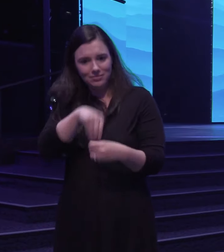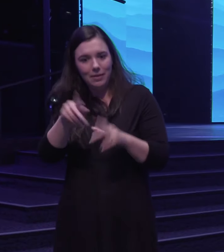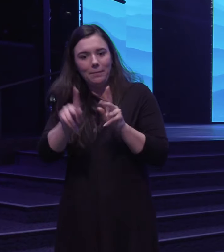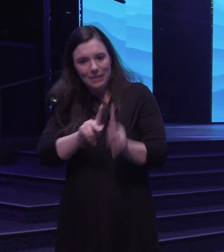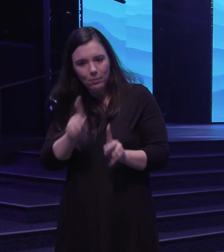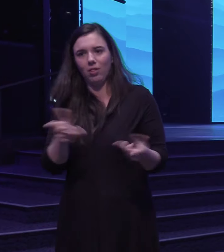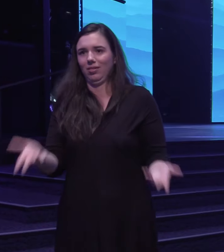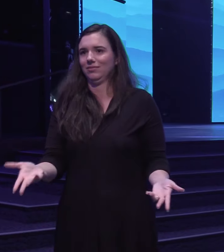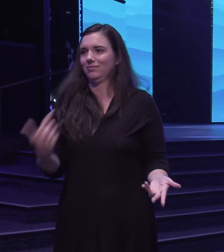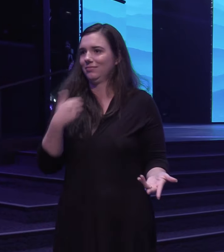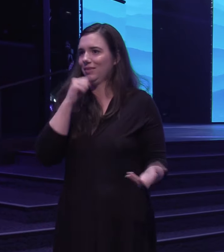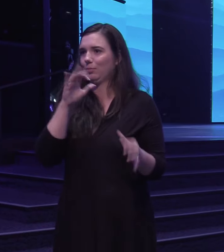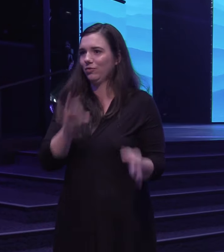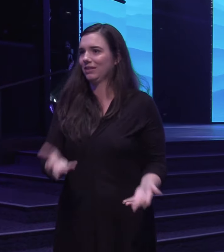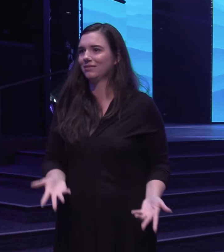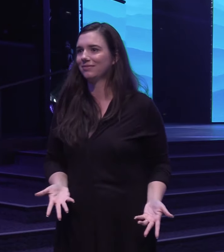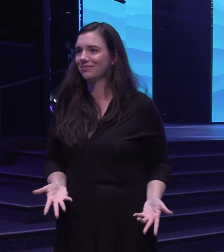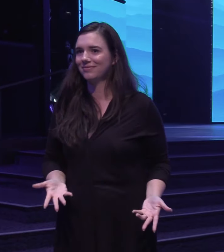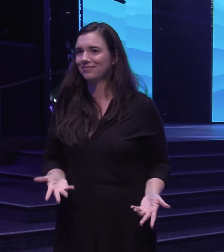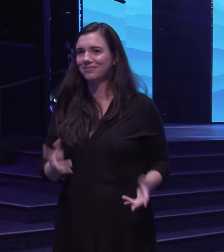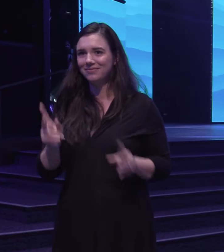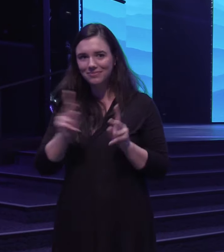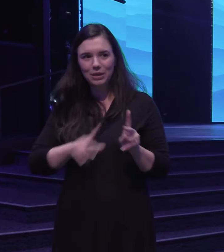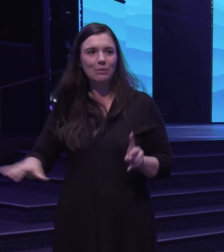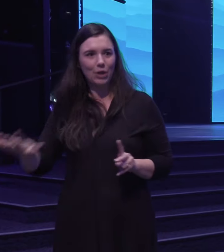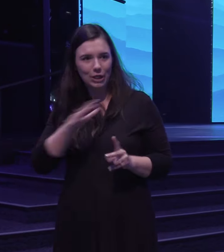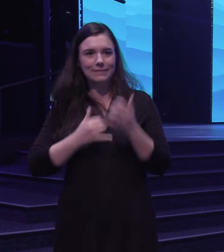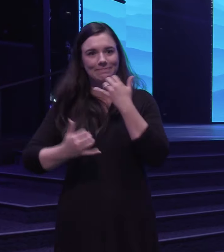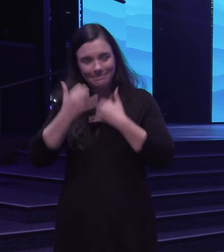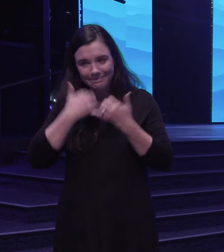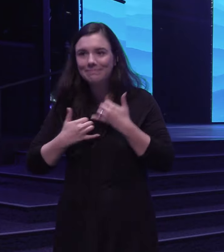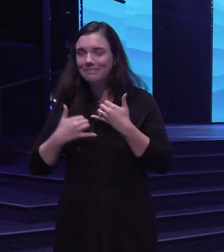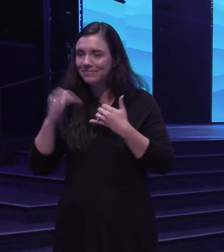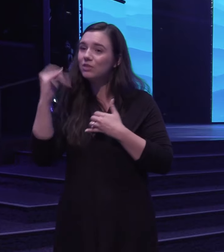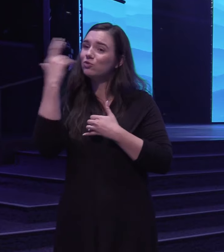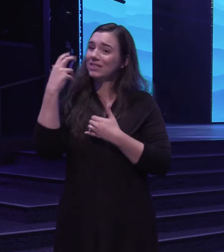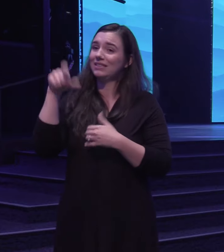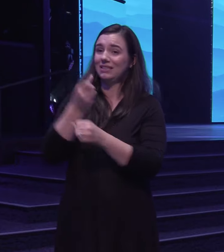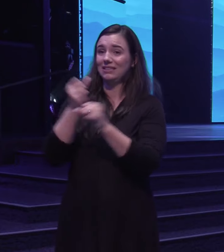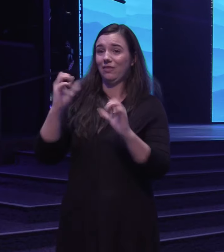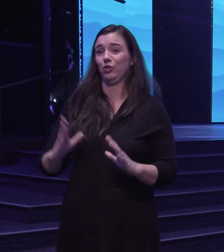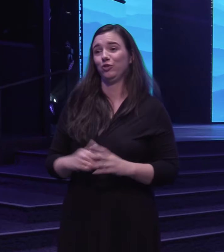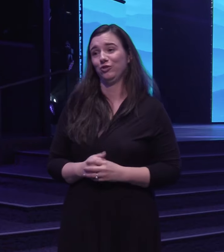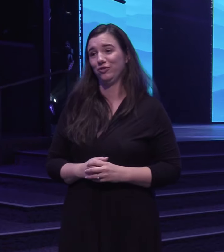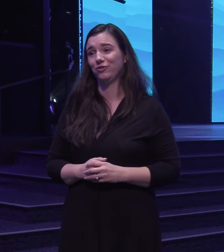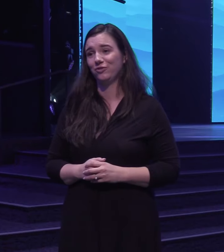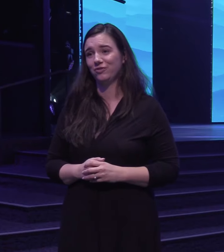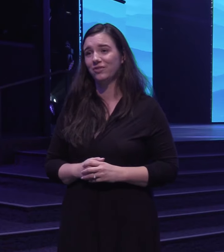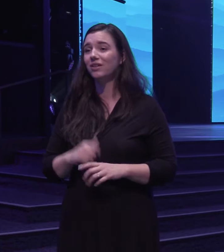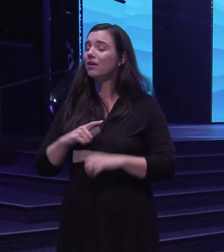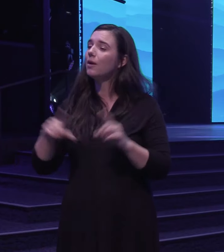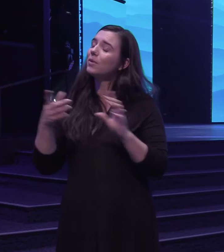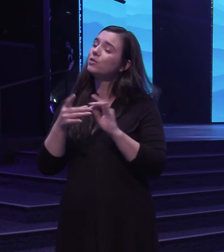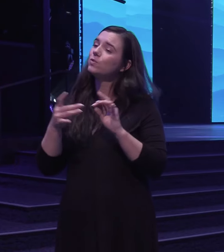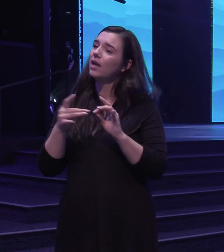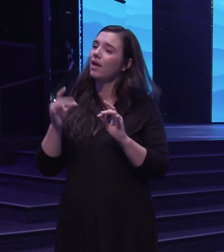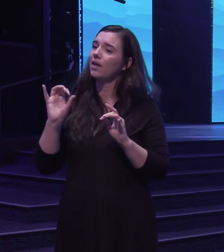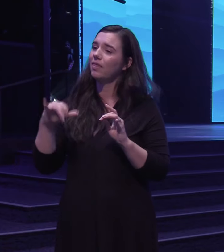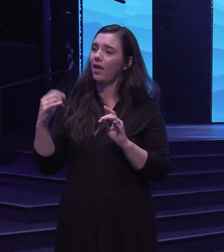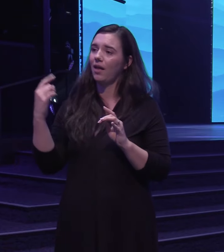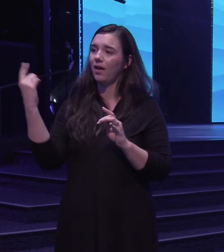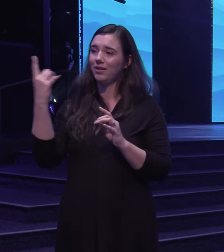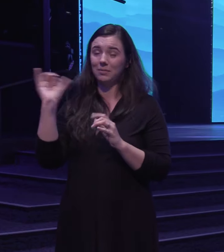people, and people are imperfect, which is why we need a savior. But to say that